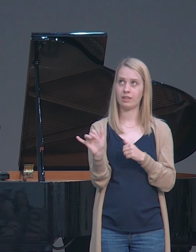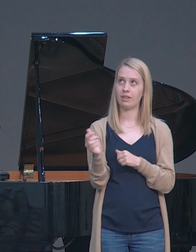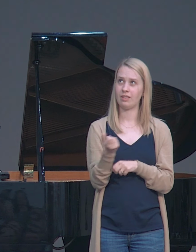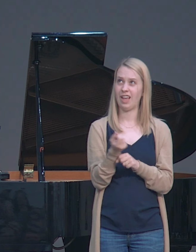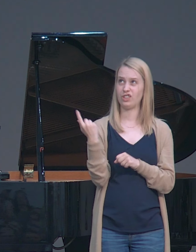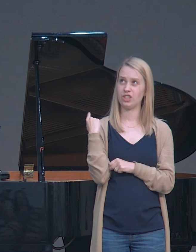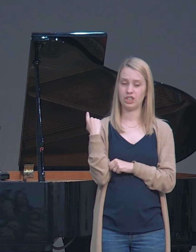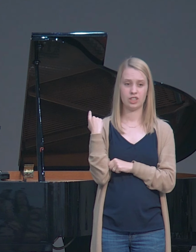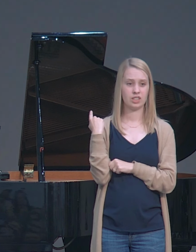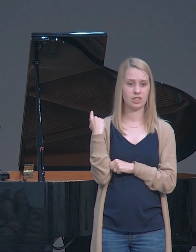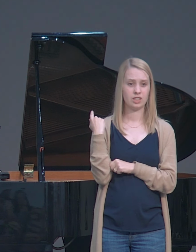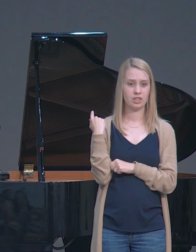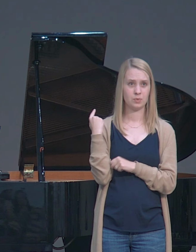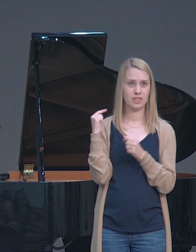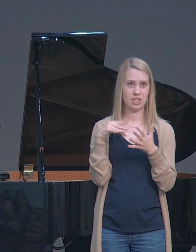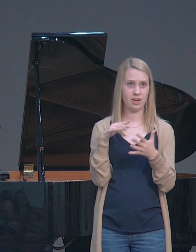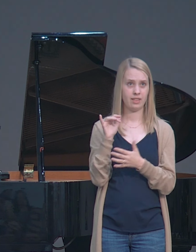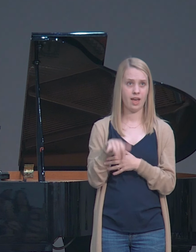last year.